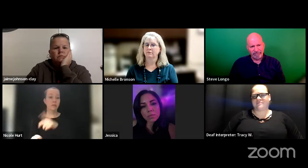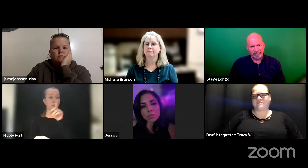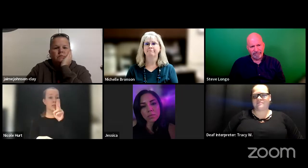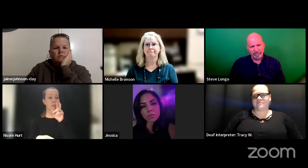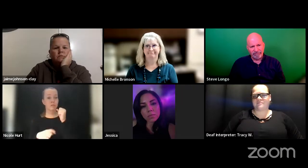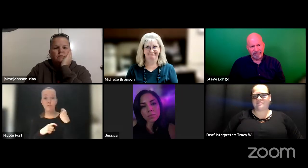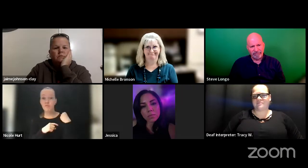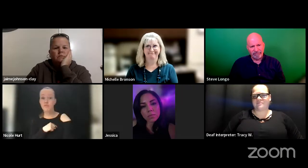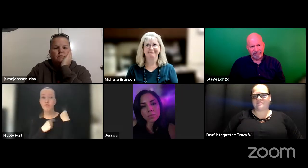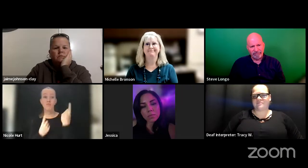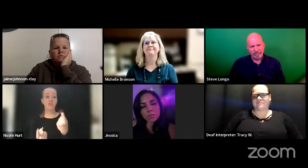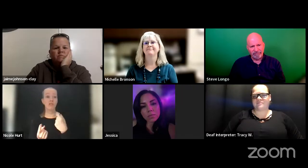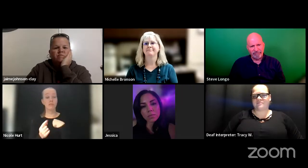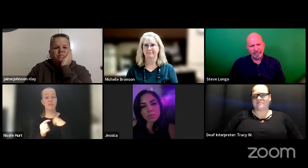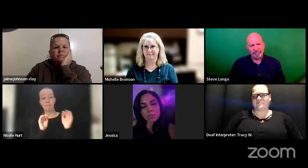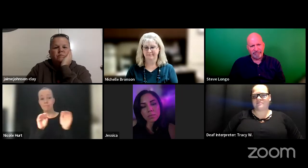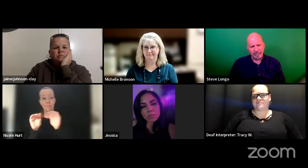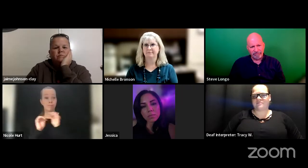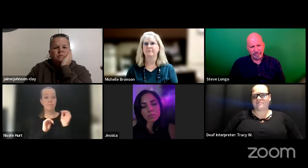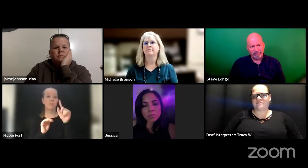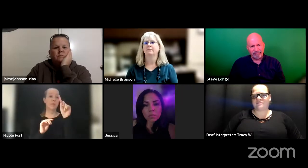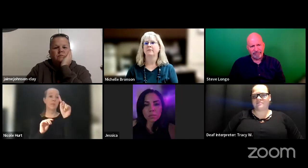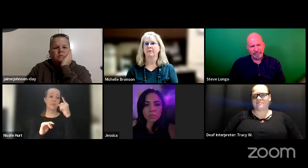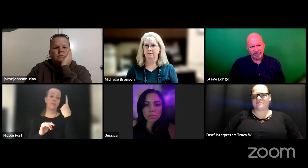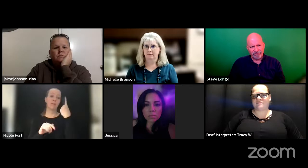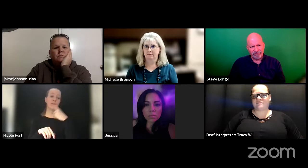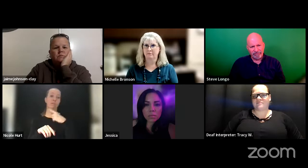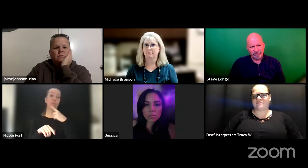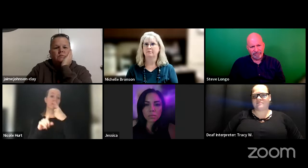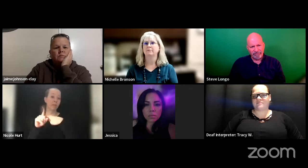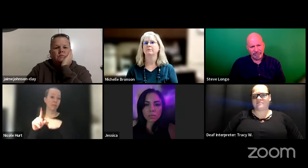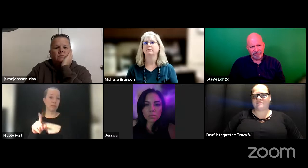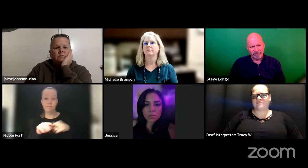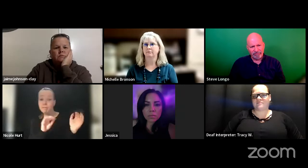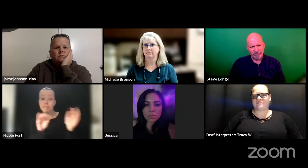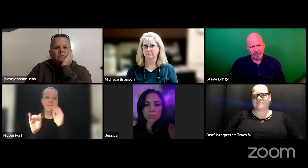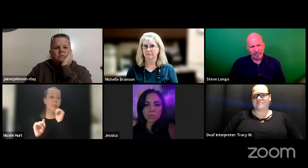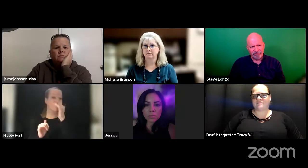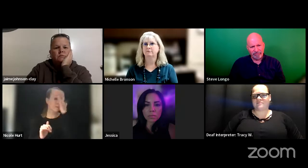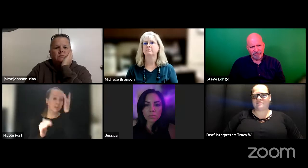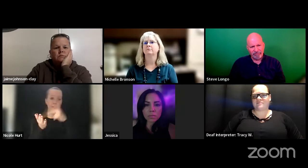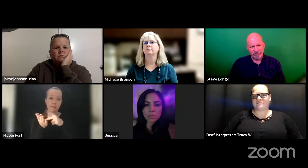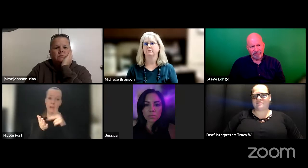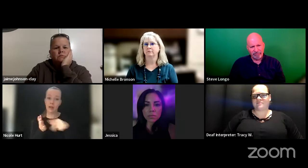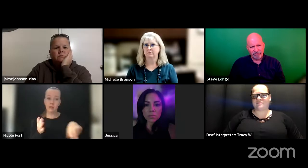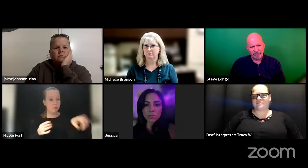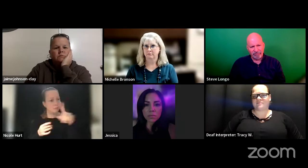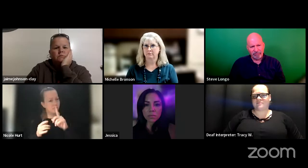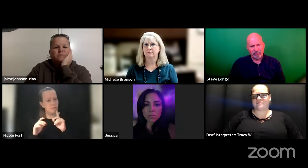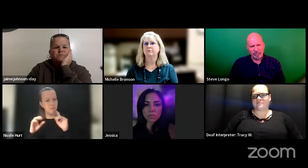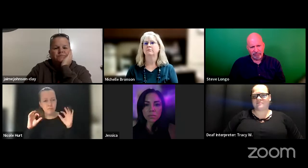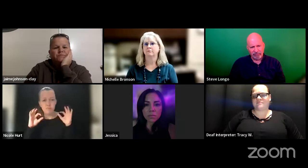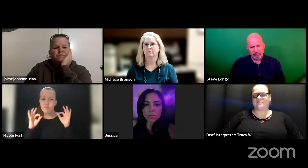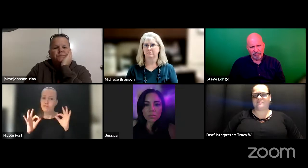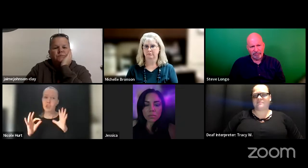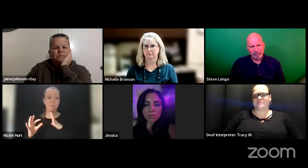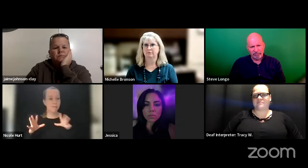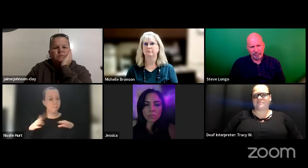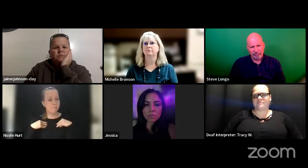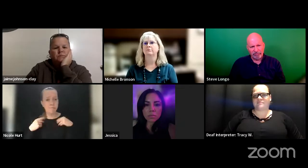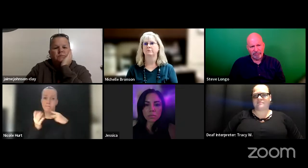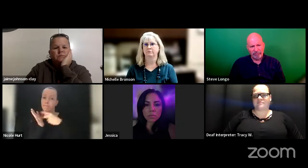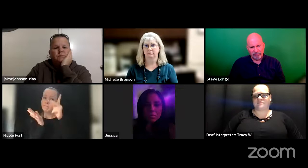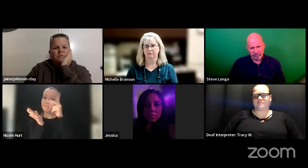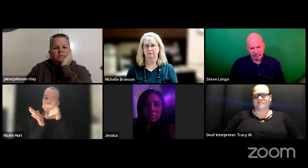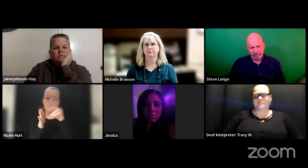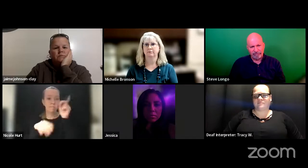We have been faithful in our payment of our monthly dues. And